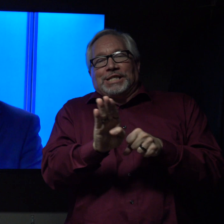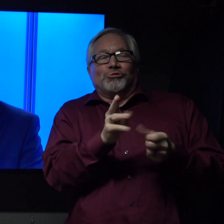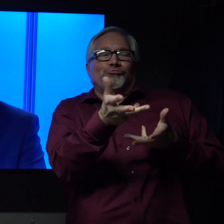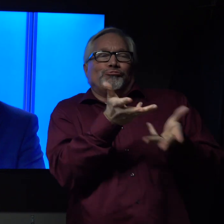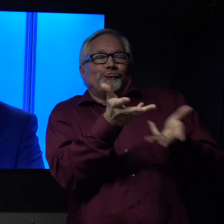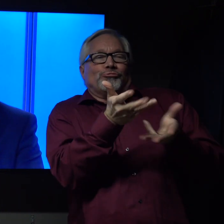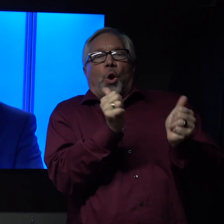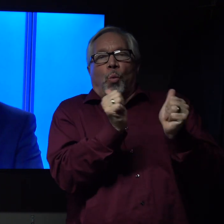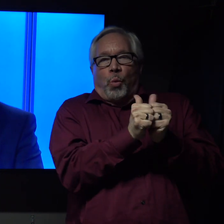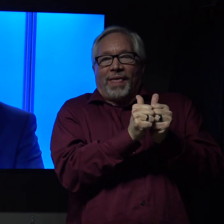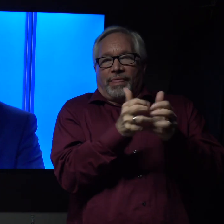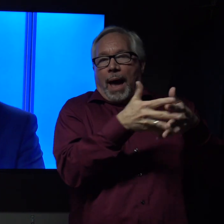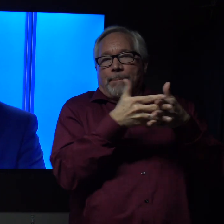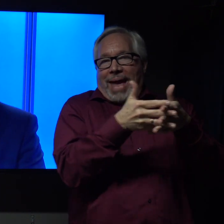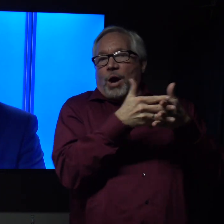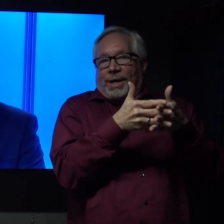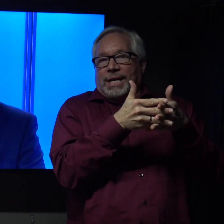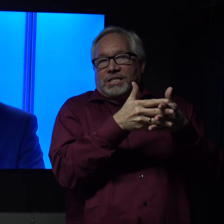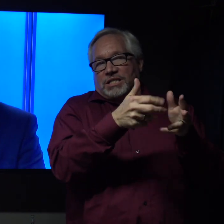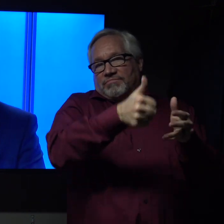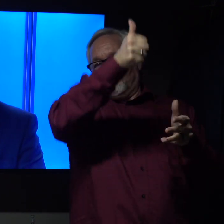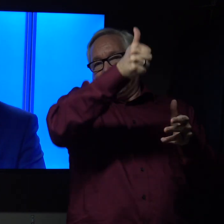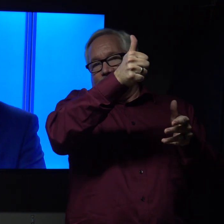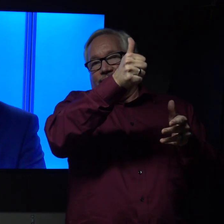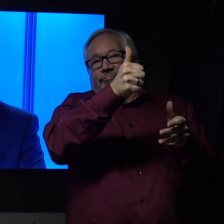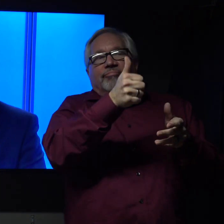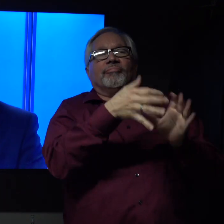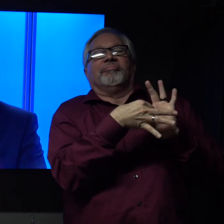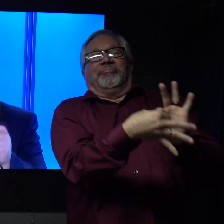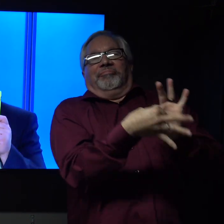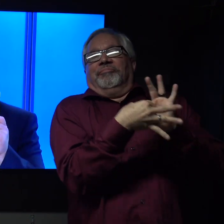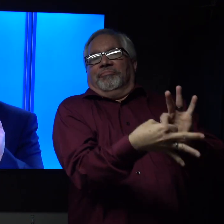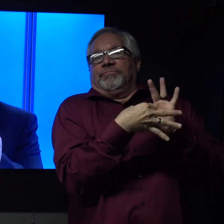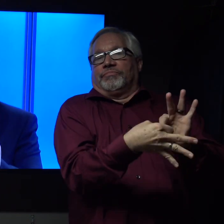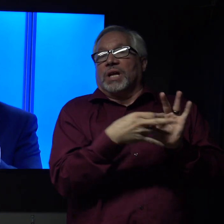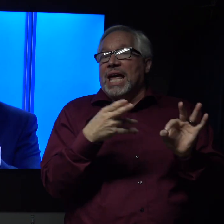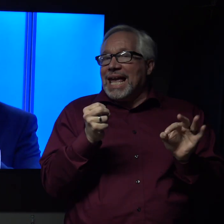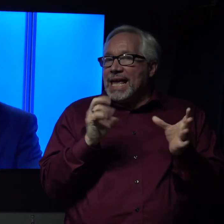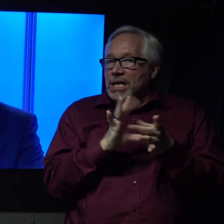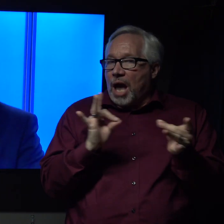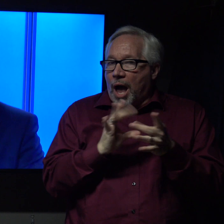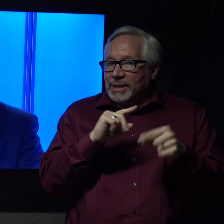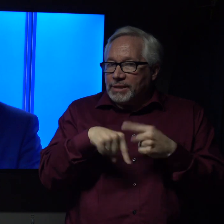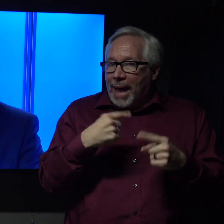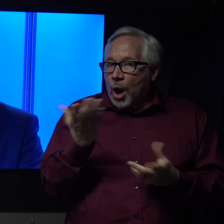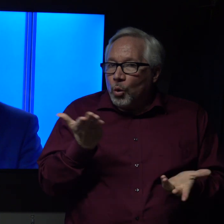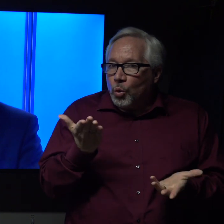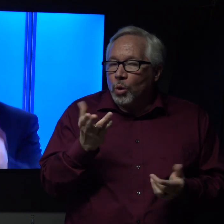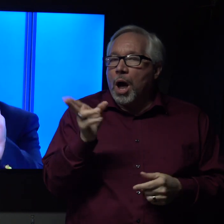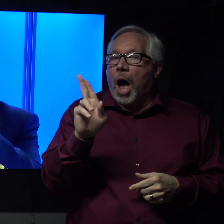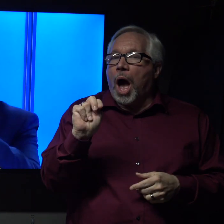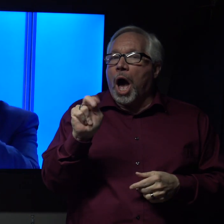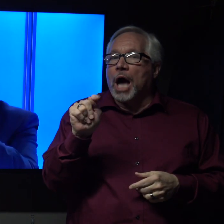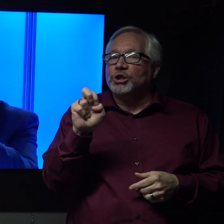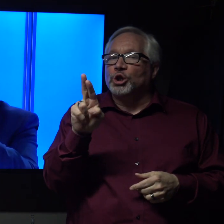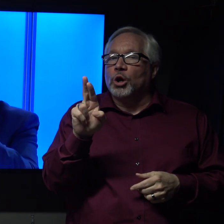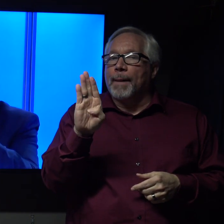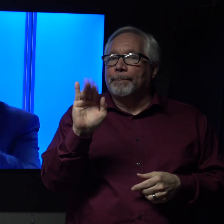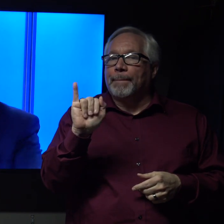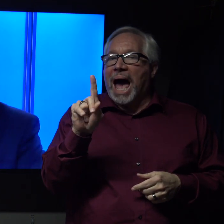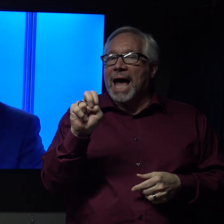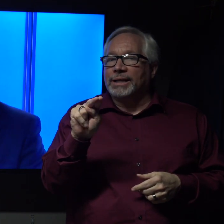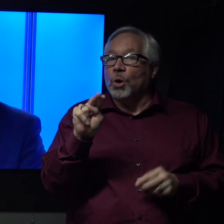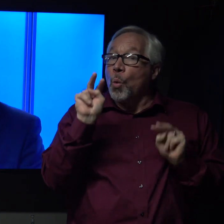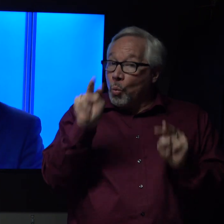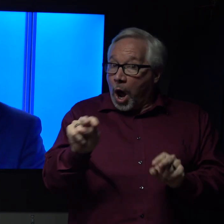America's ruling elite. This is what Chang says. He then comments about none other than Hunter